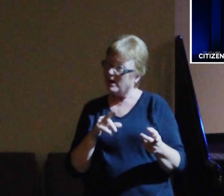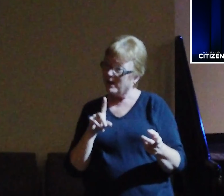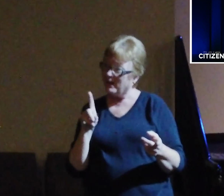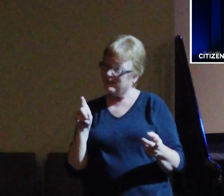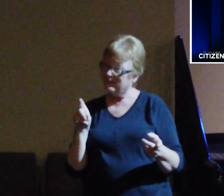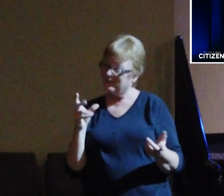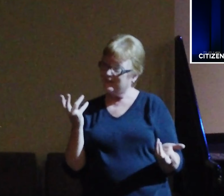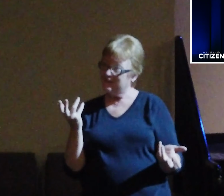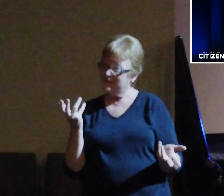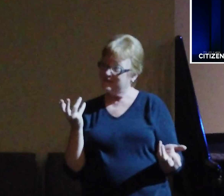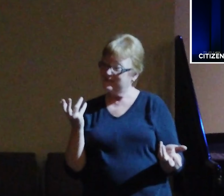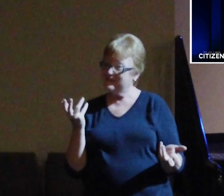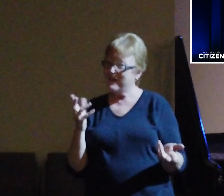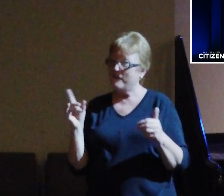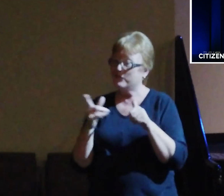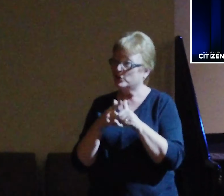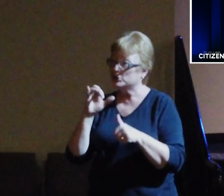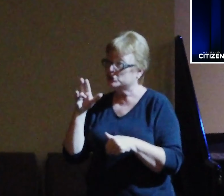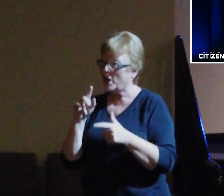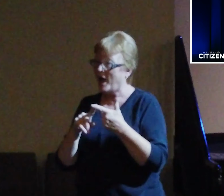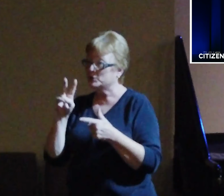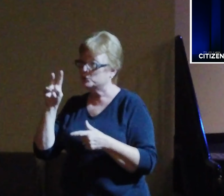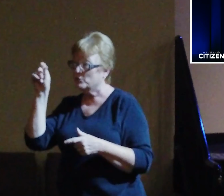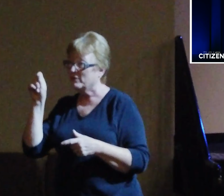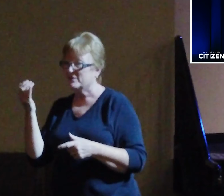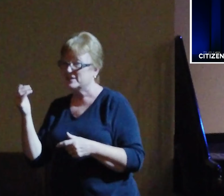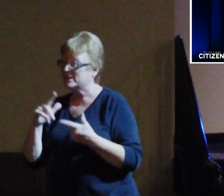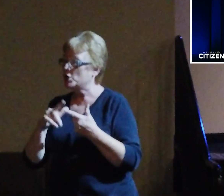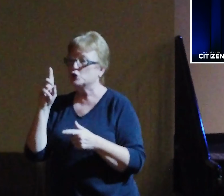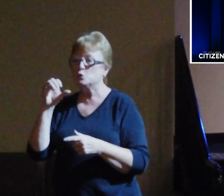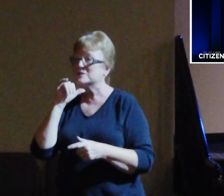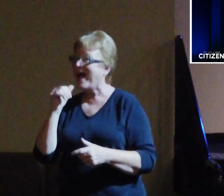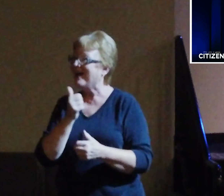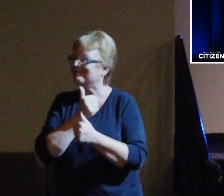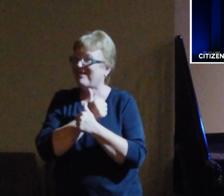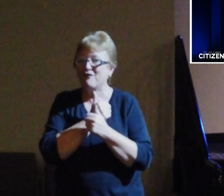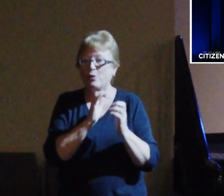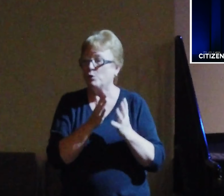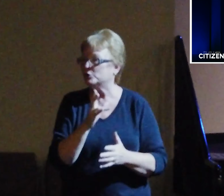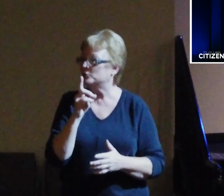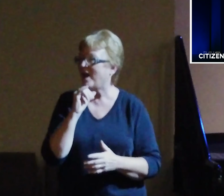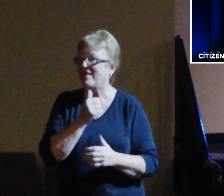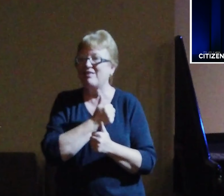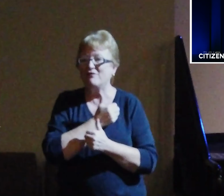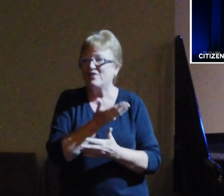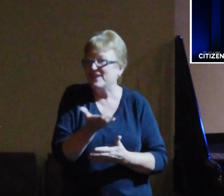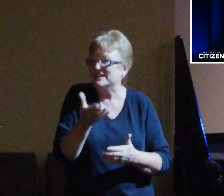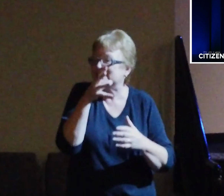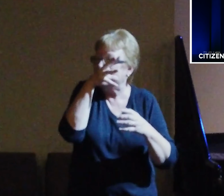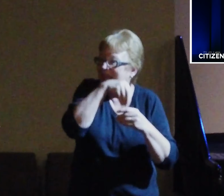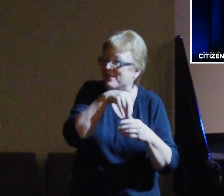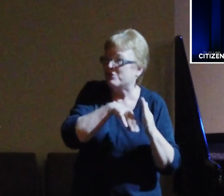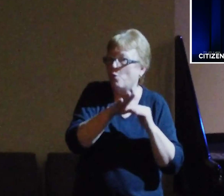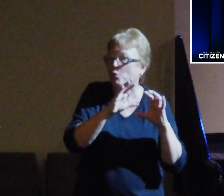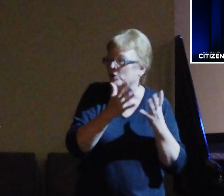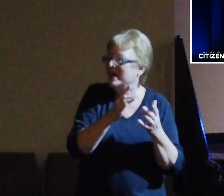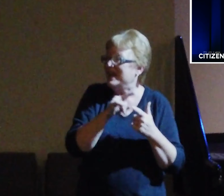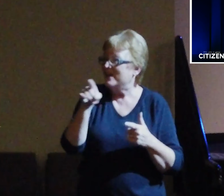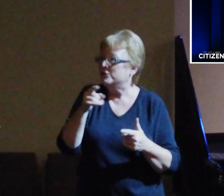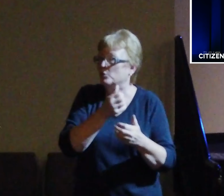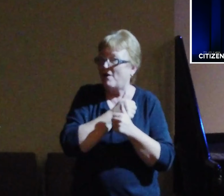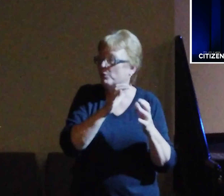First John 2.15 says, do not love the world or the things in the world. If anyone loves the world, the